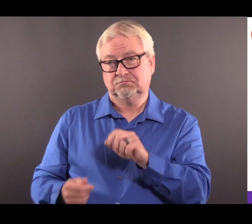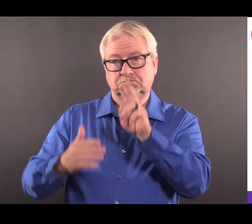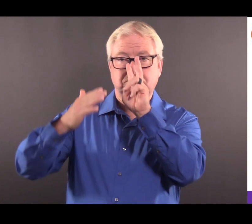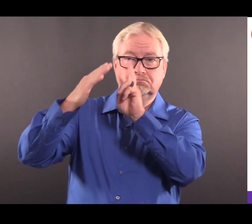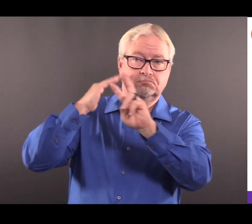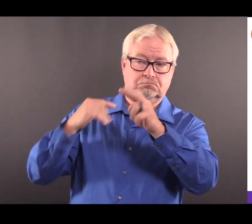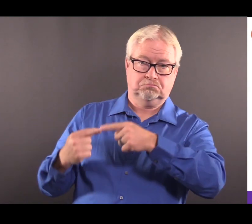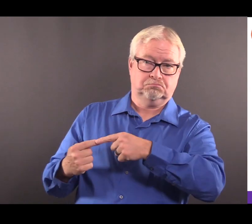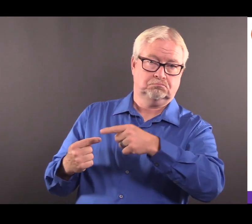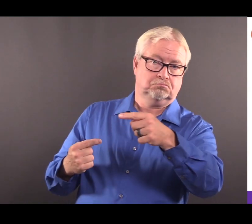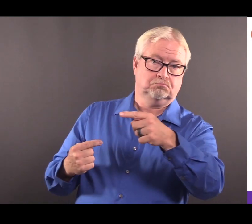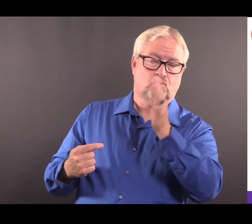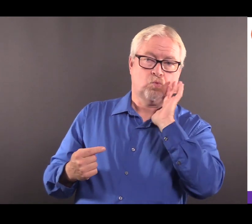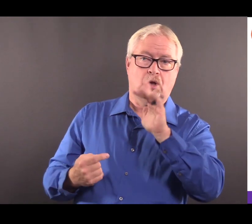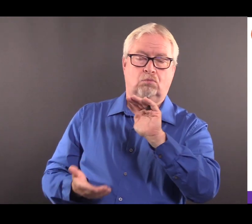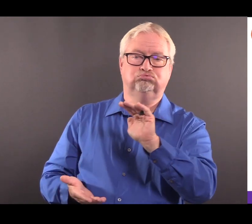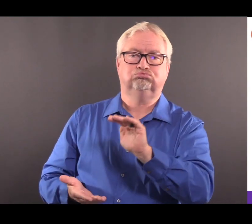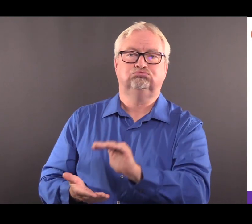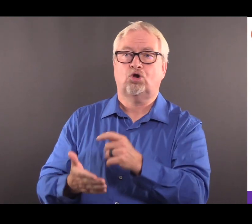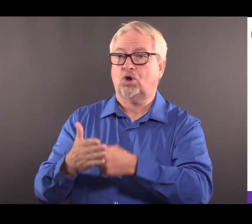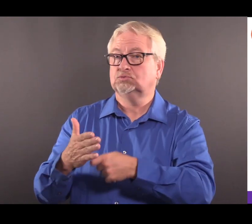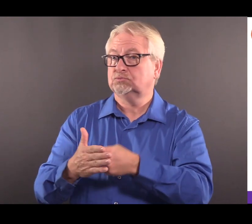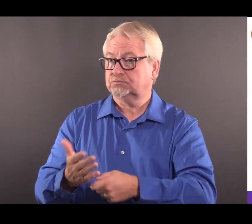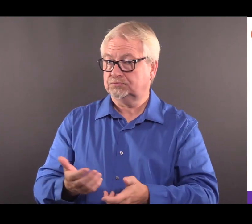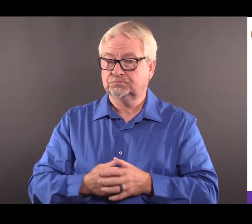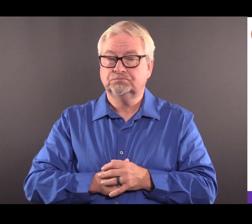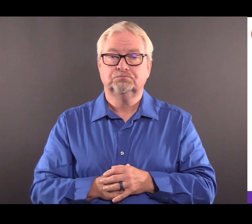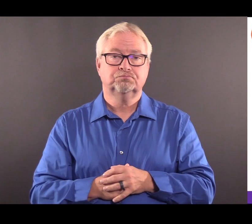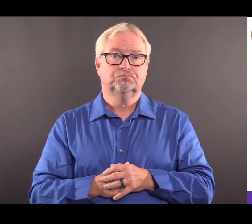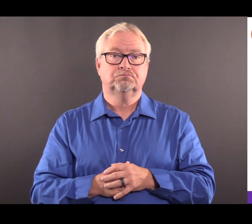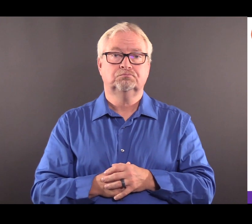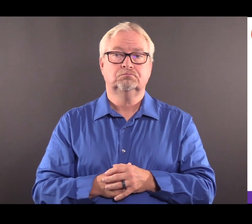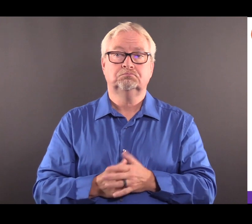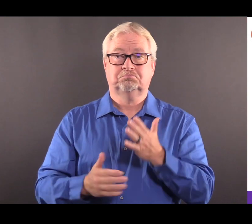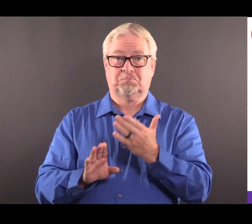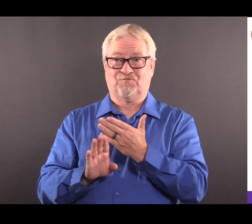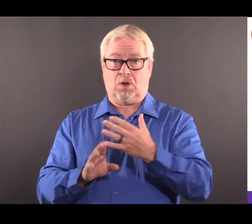it is possible to anticipate and even minimize them.